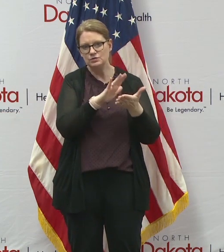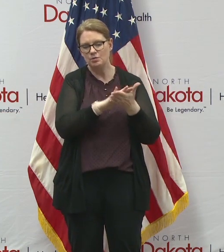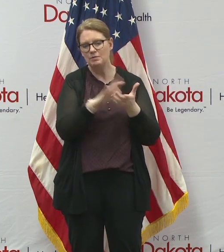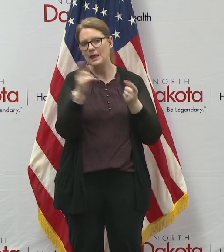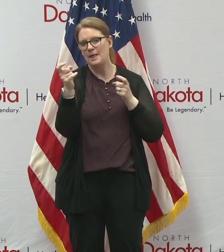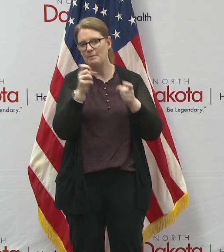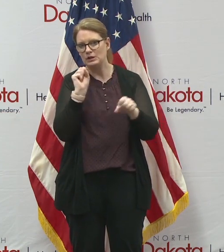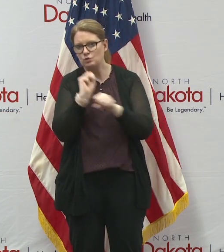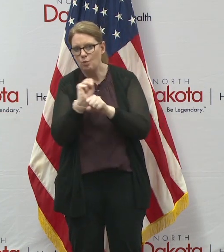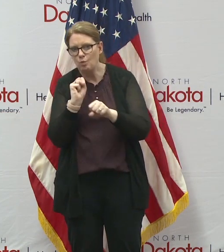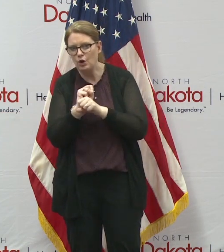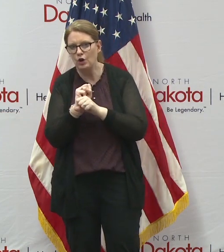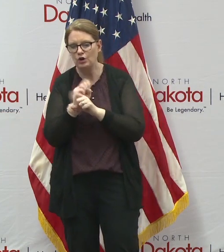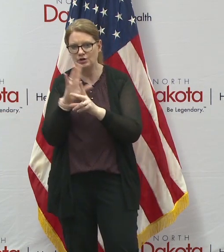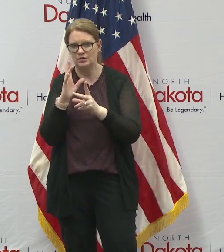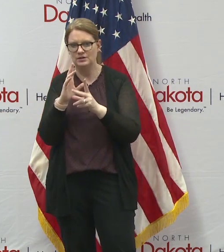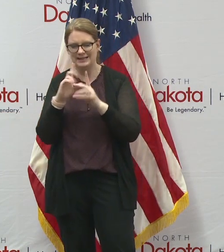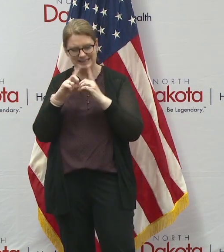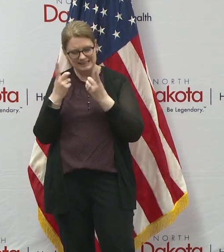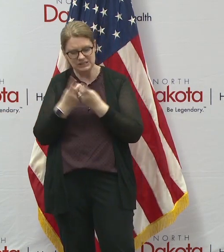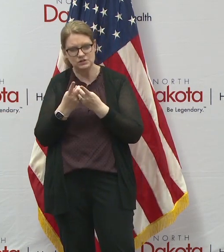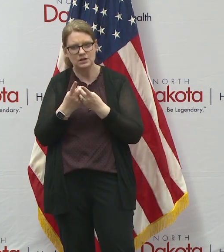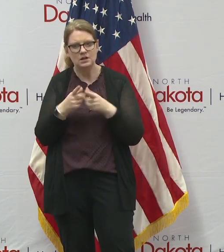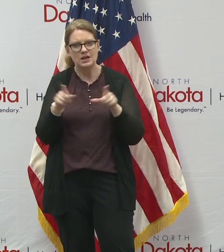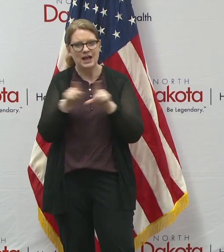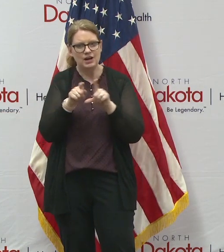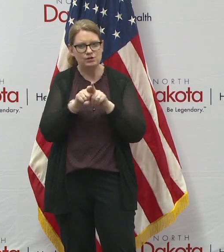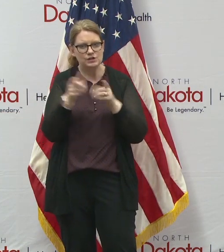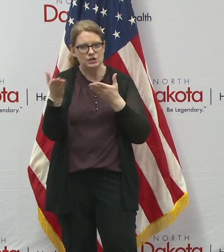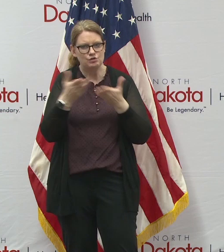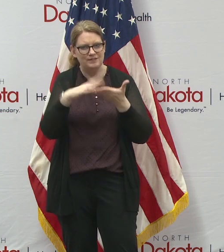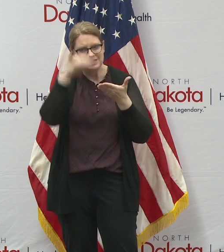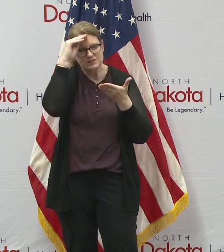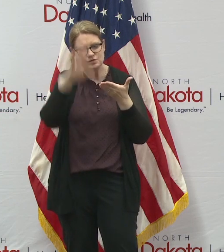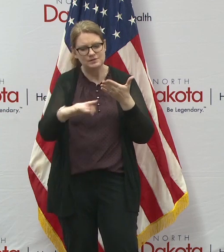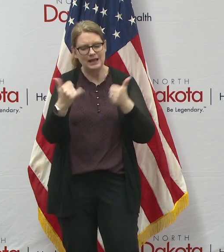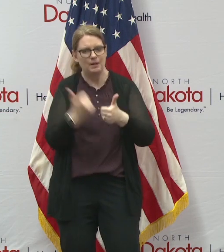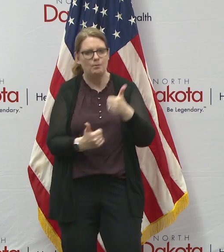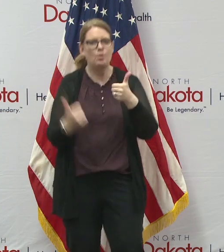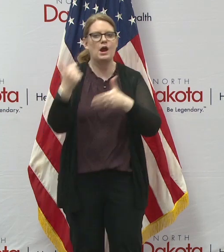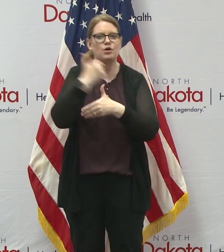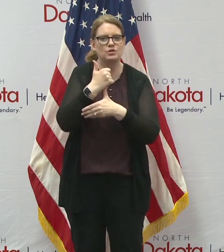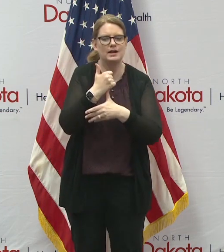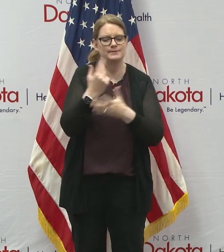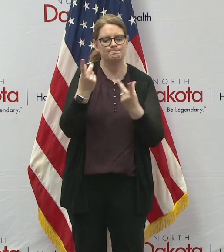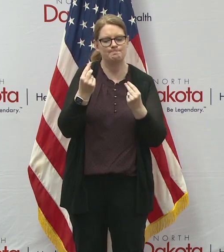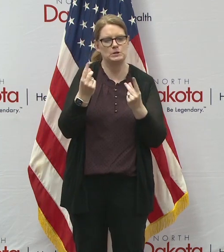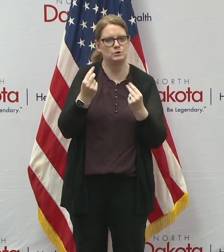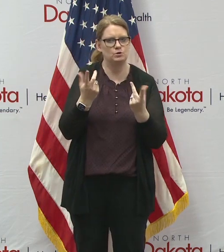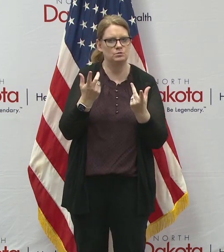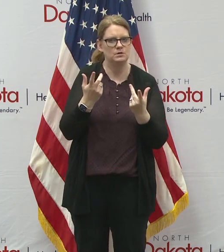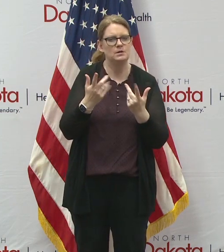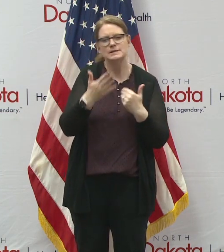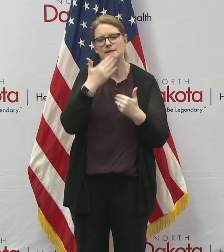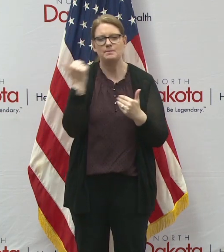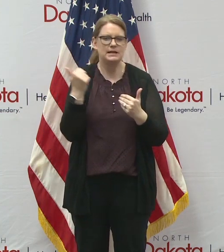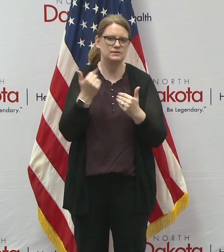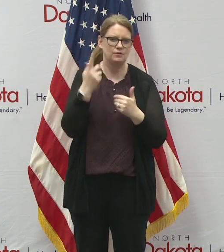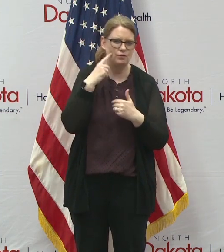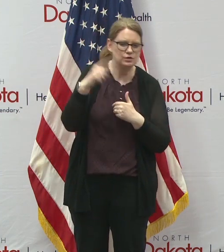their district and prioritize the needs of serving students and families. This order only affects